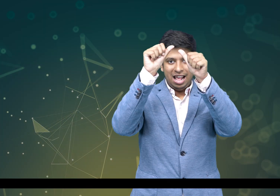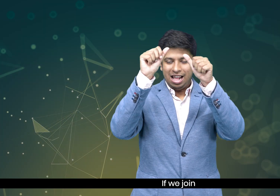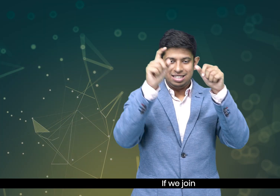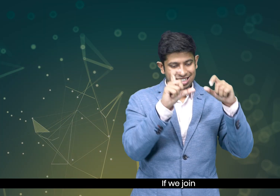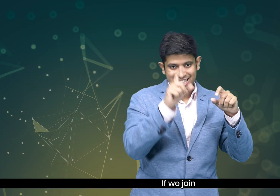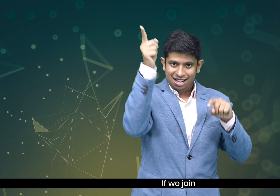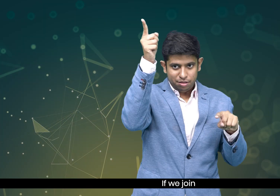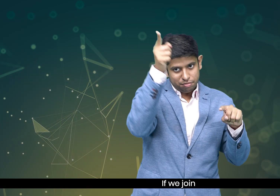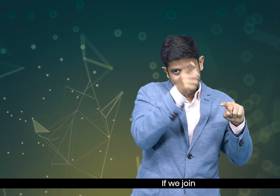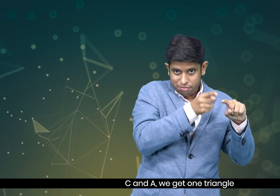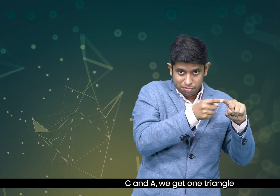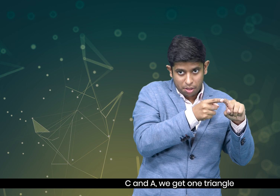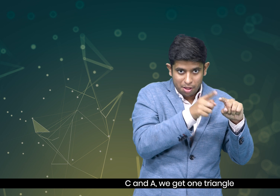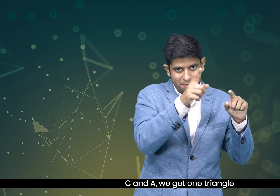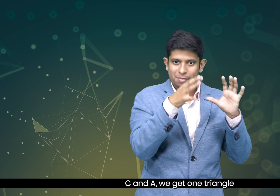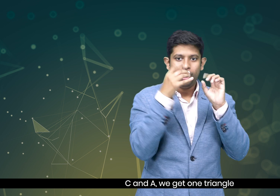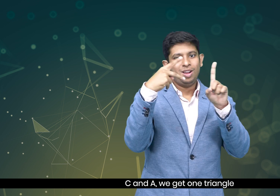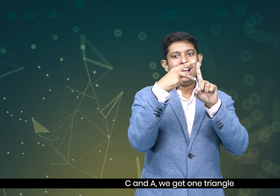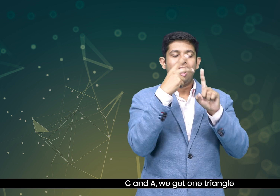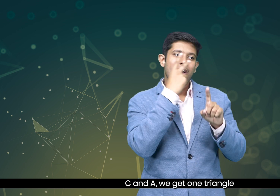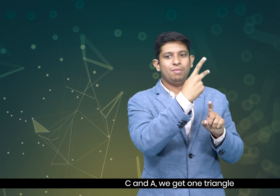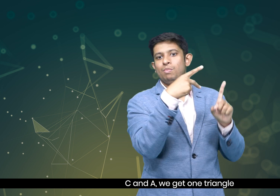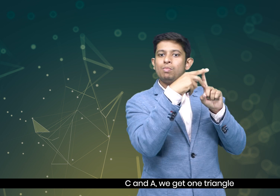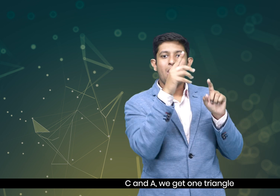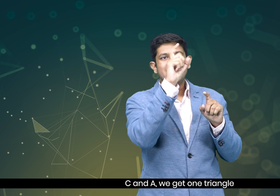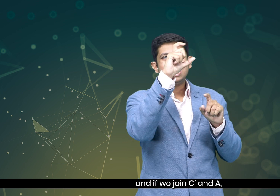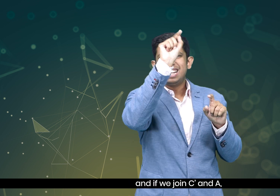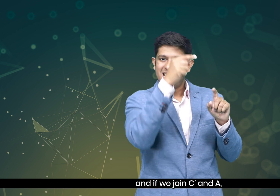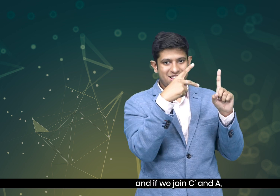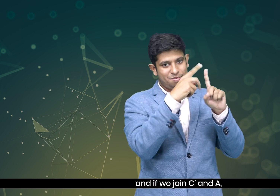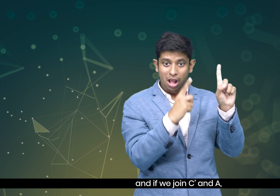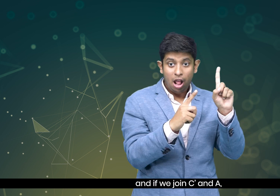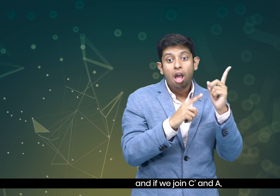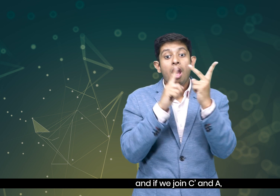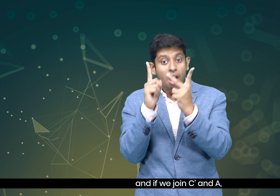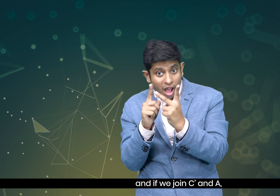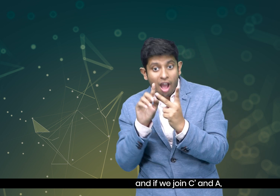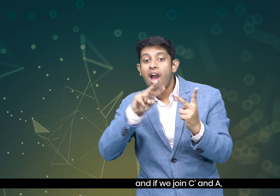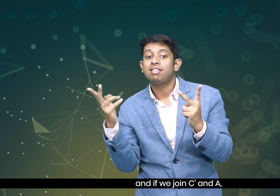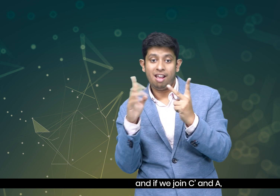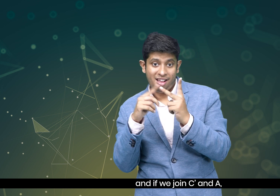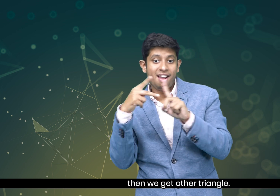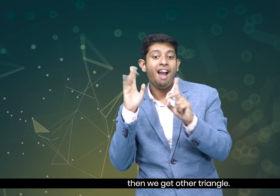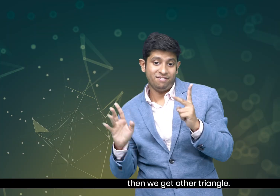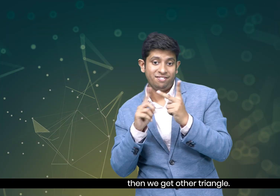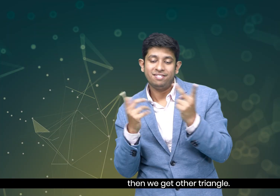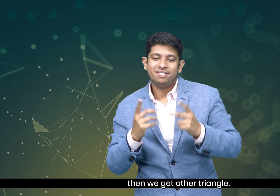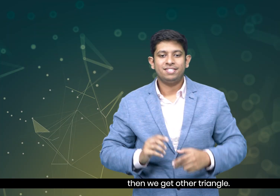If we join C and A, we get one triangle, and if we join C' and A, then we get other